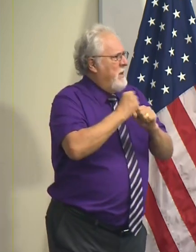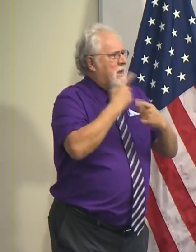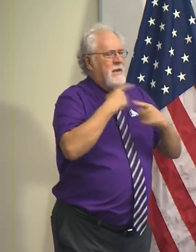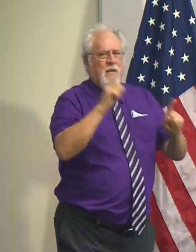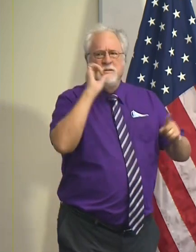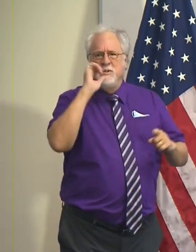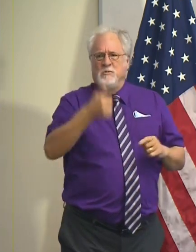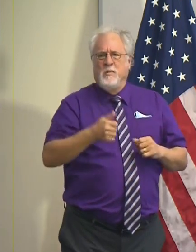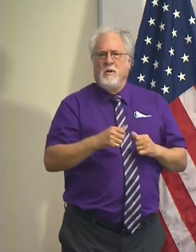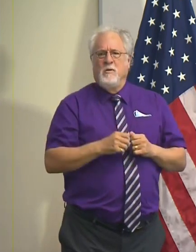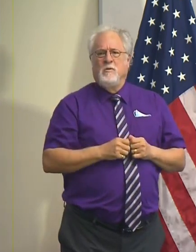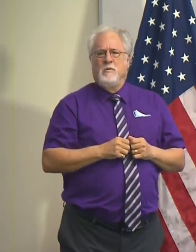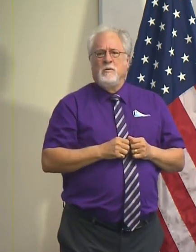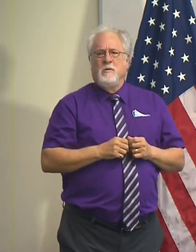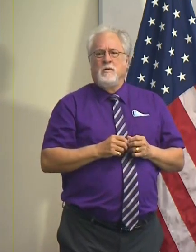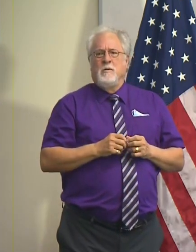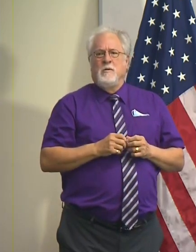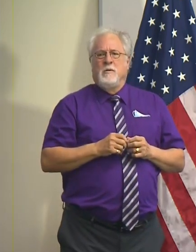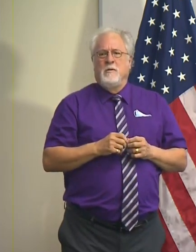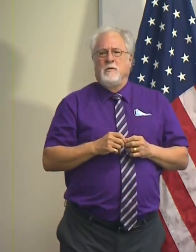announcement tomorrow.